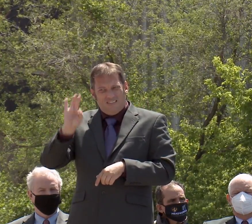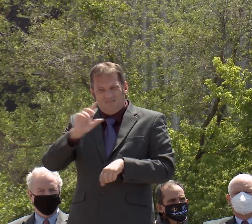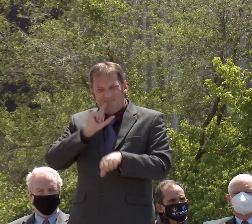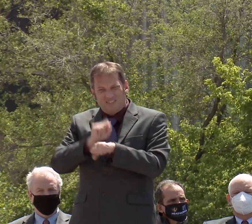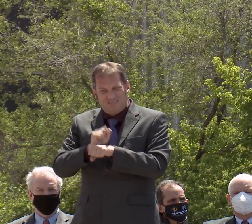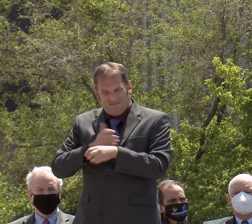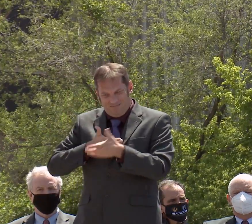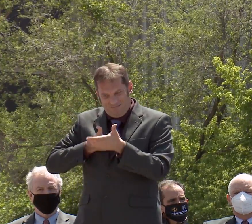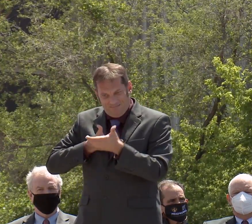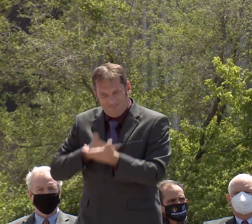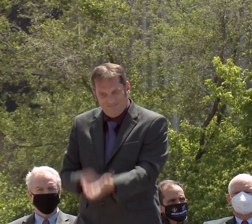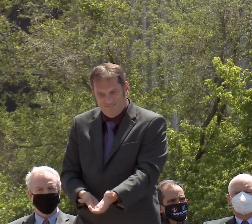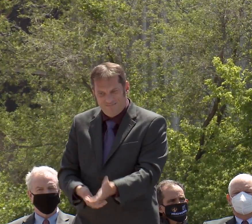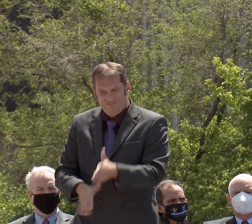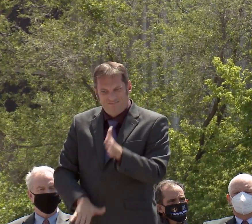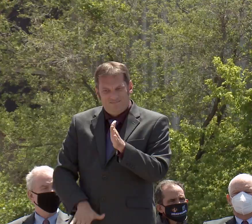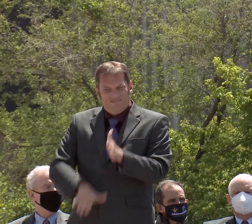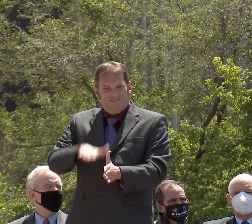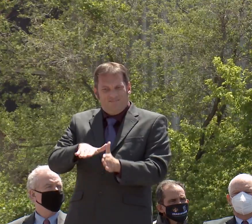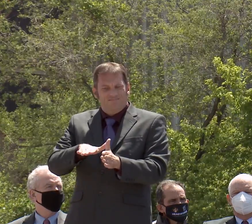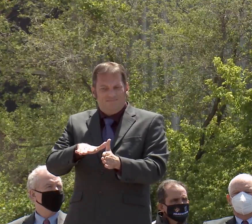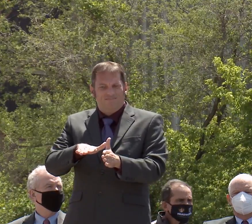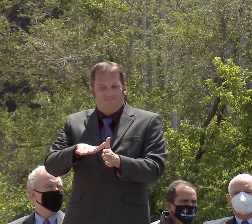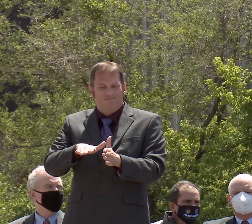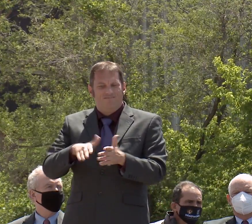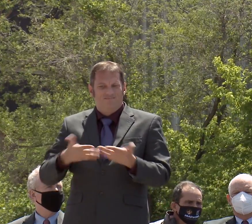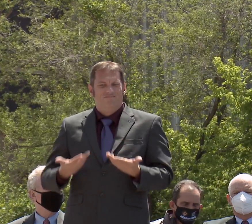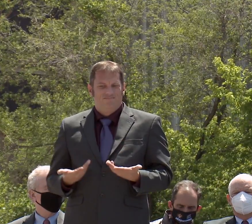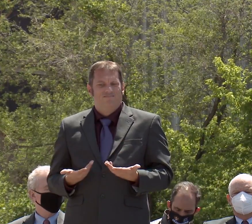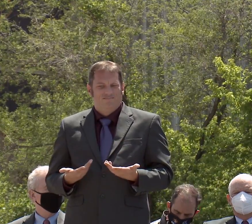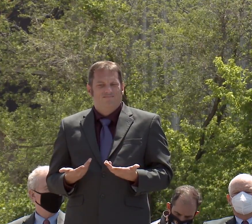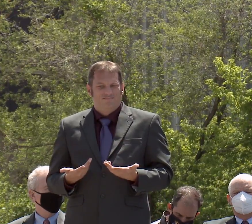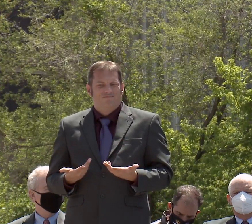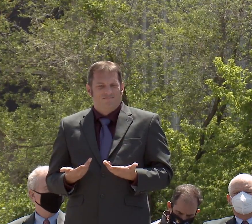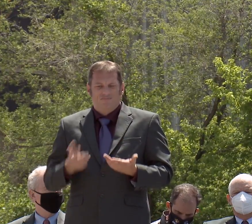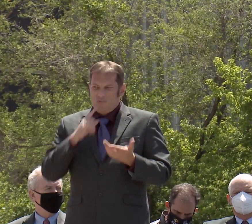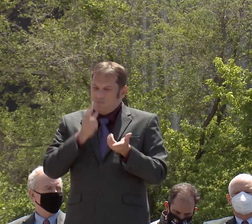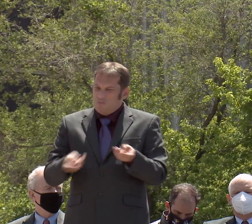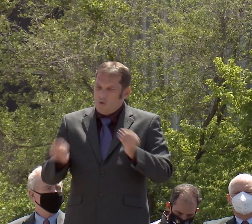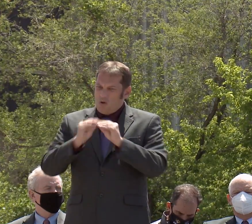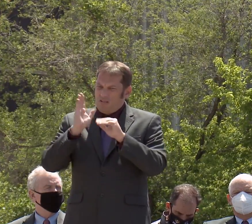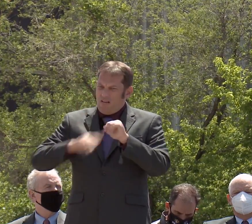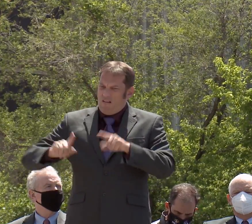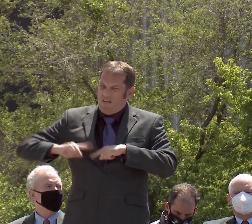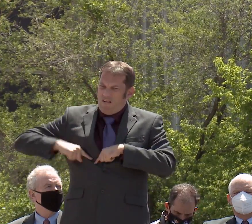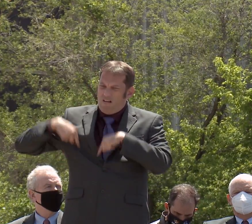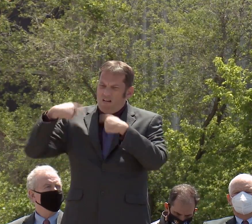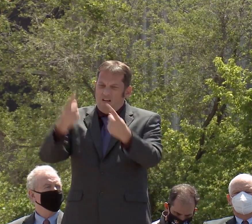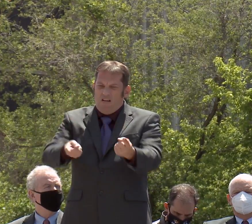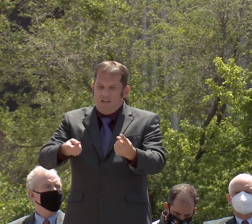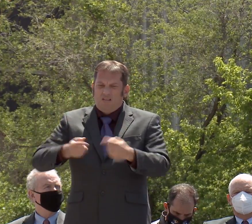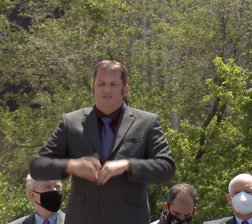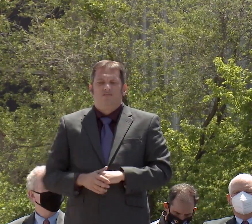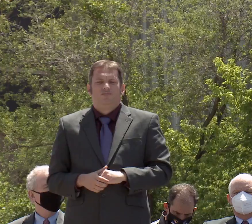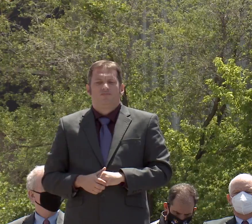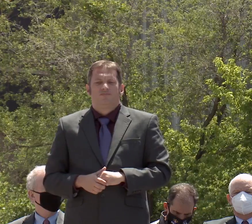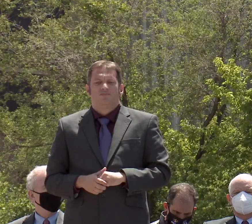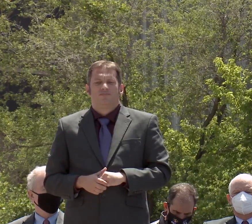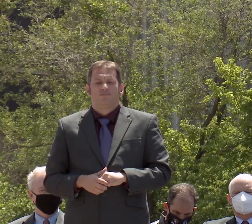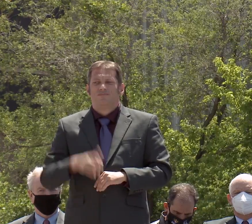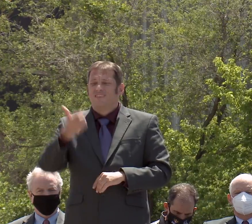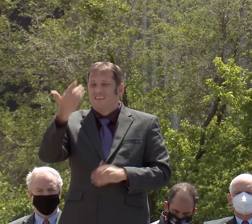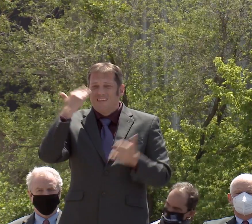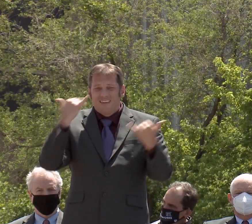and overflows than usual. And as we continue to see the impacts of climate change and increased rainfall, it's all the